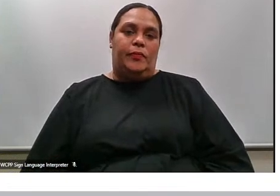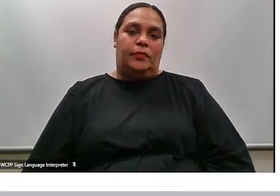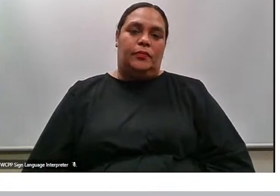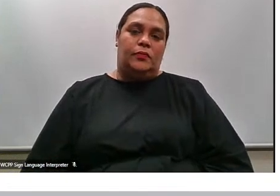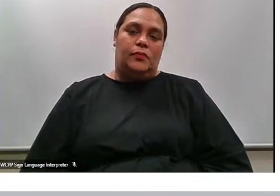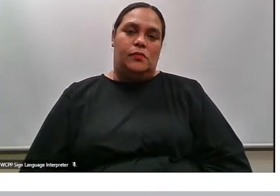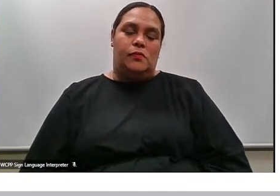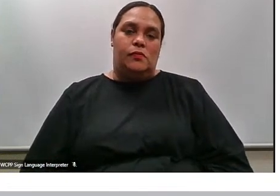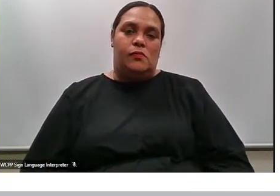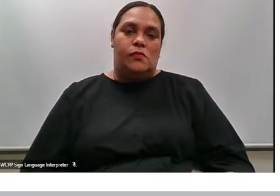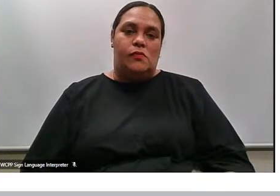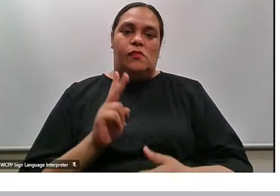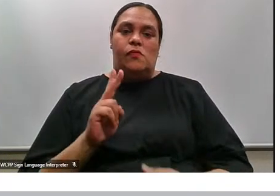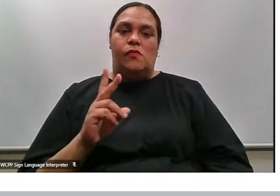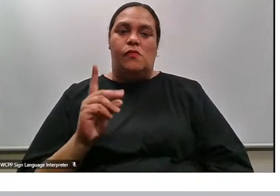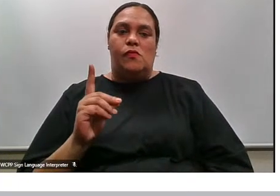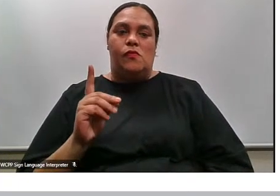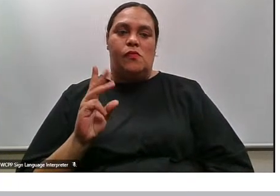Honorable Van Westhuizen,